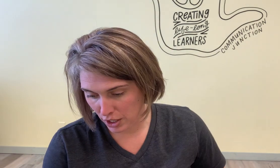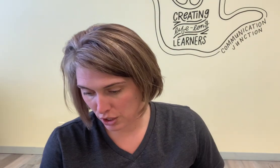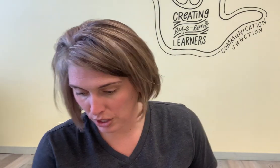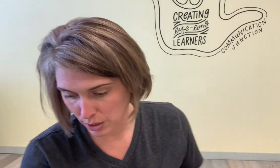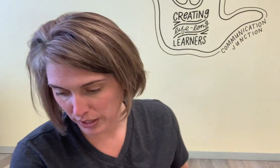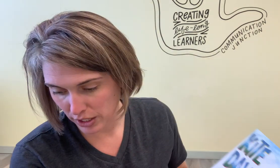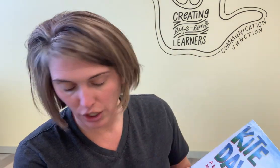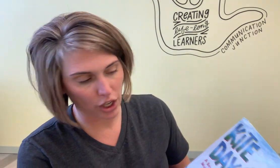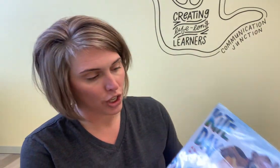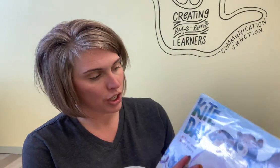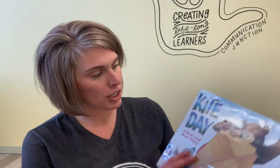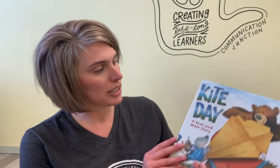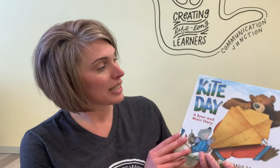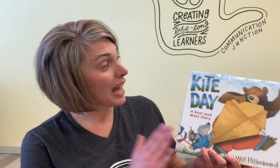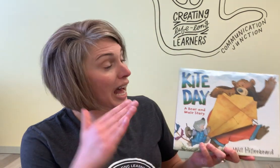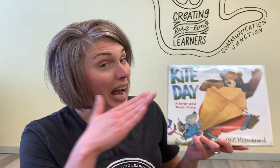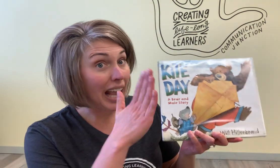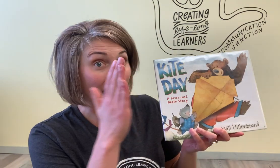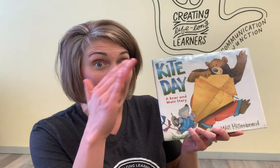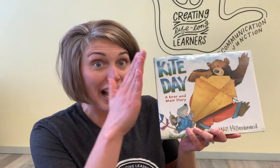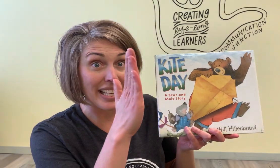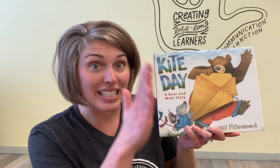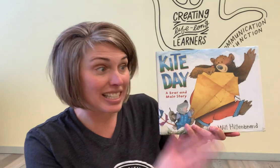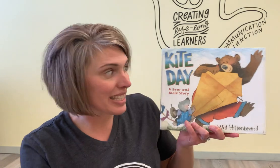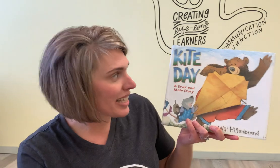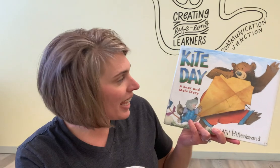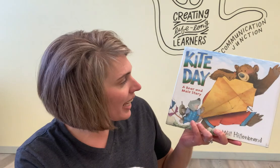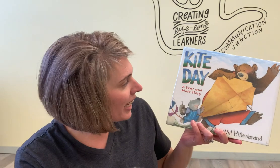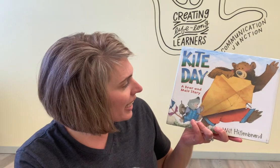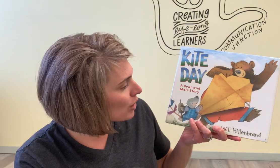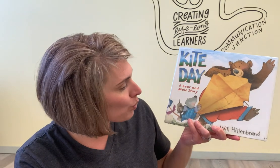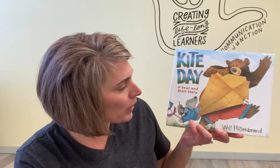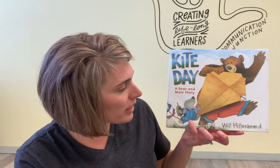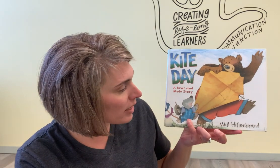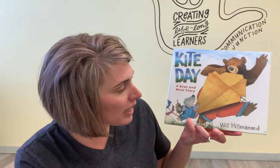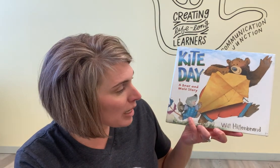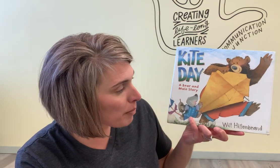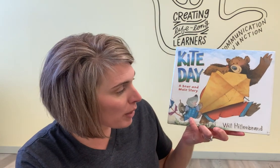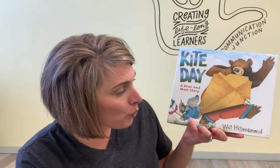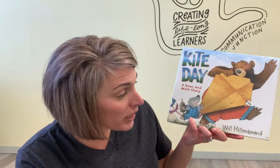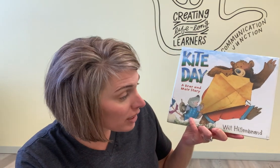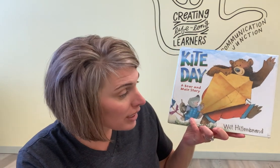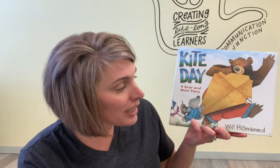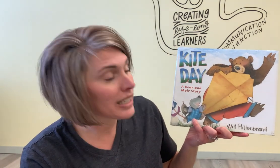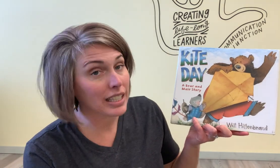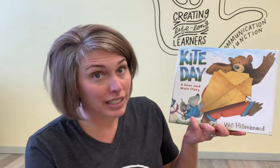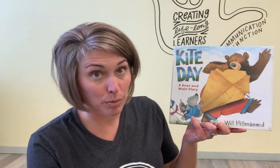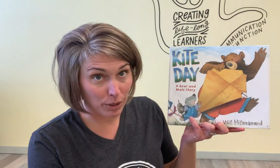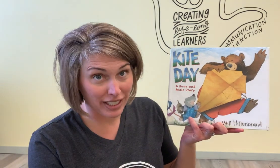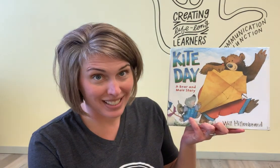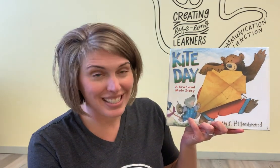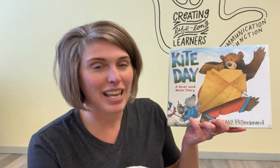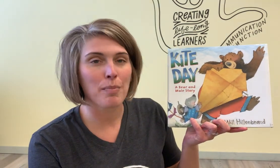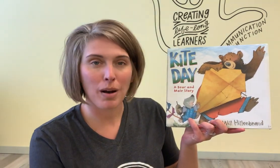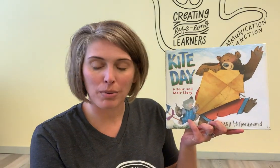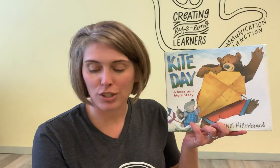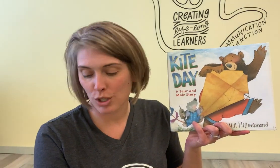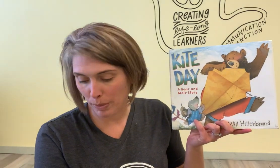So this one is called Kite Day, and it's written by Will Hillenbrand and published